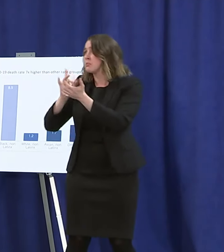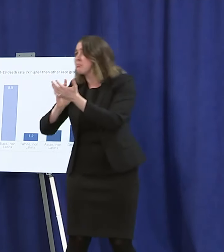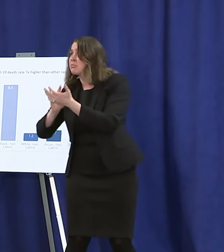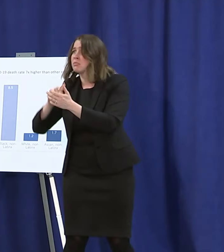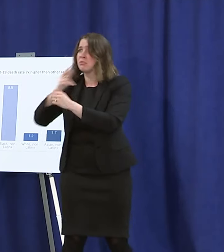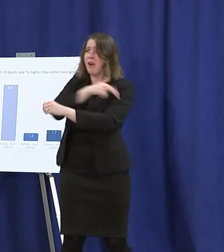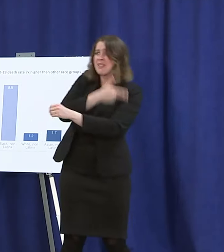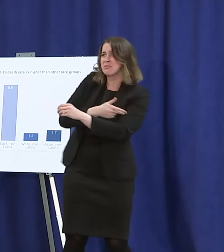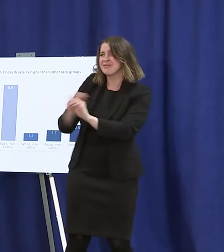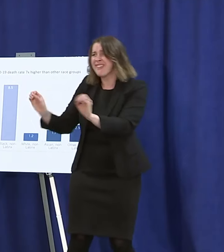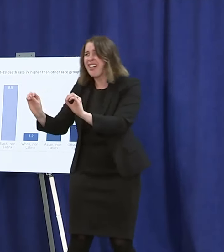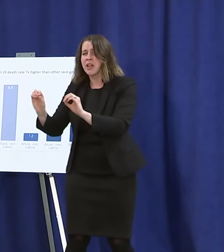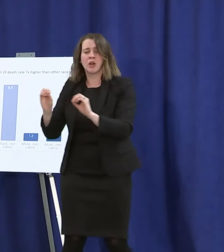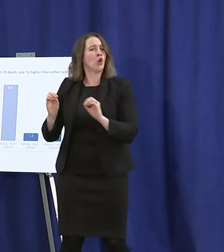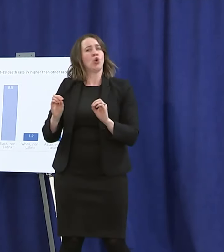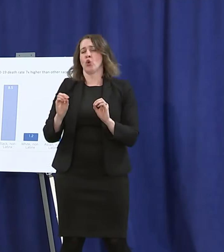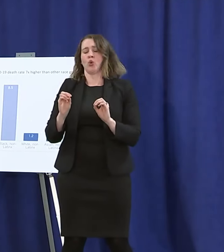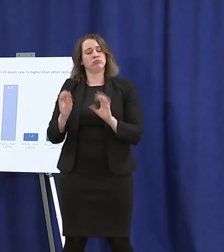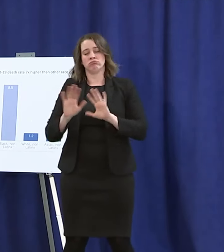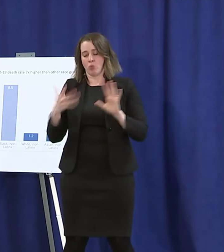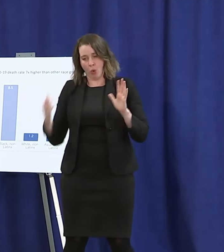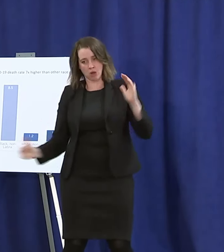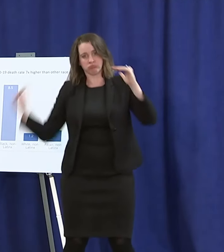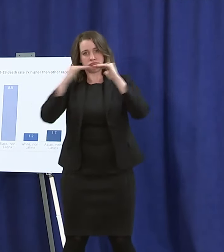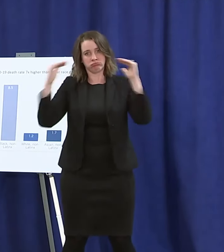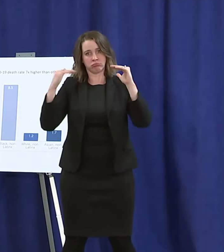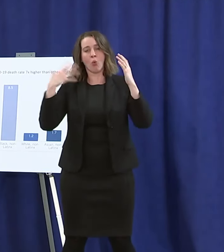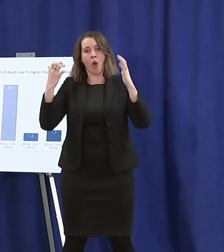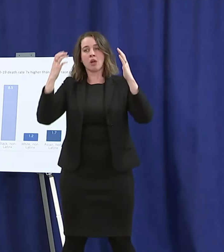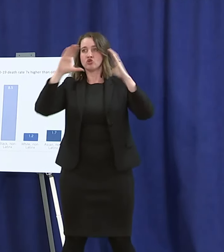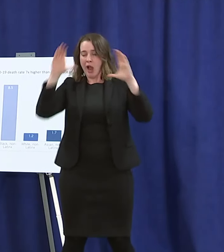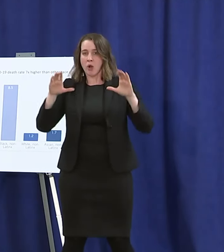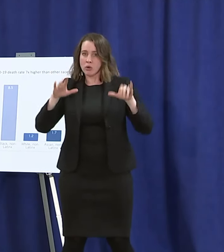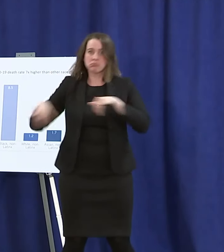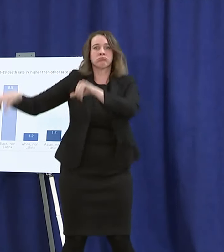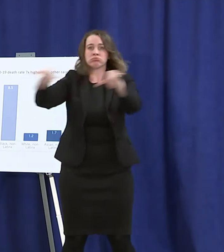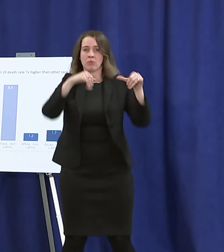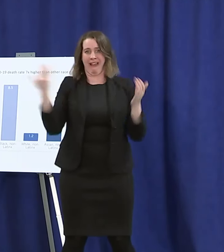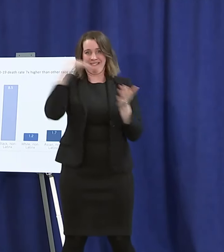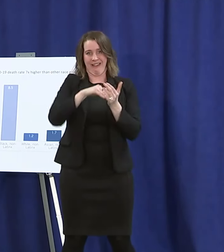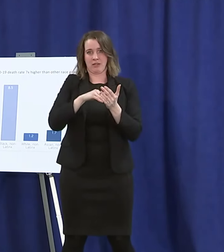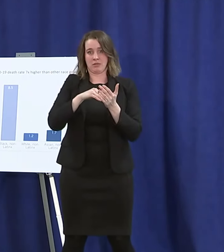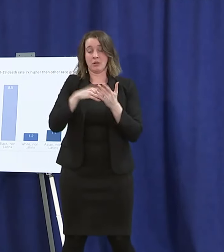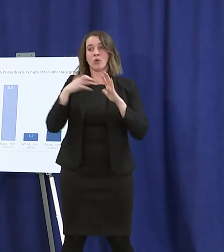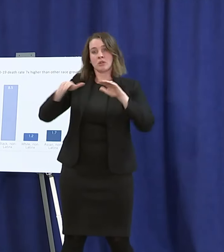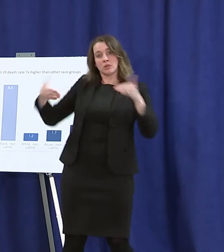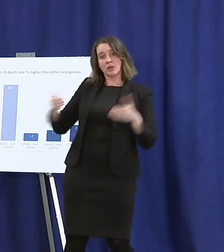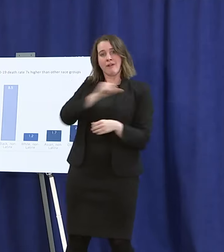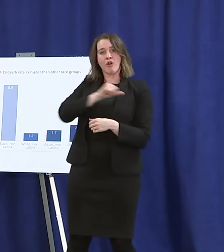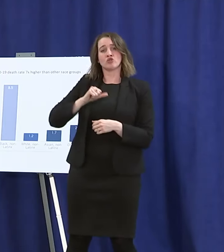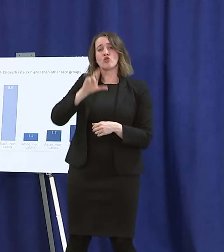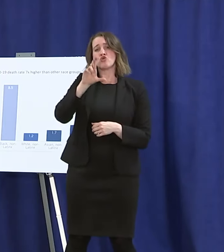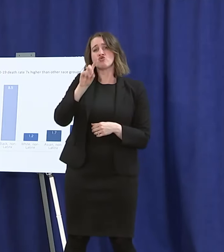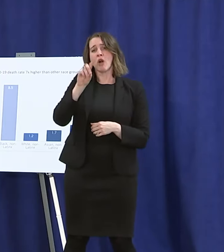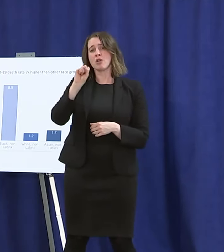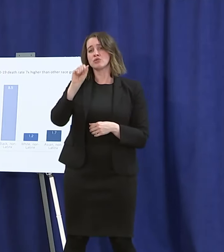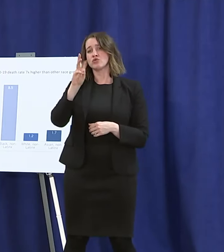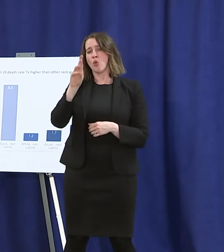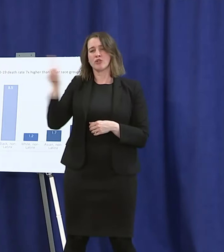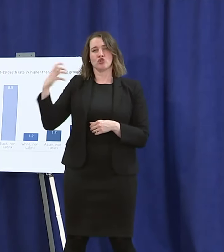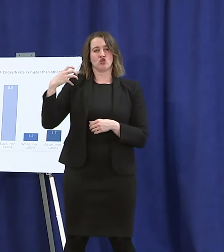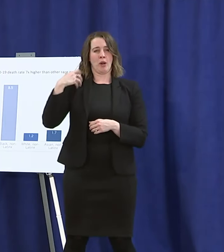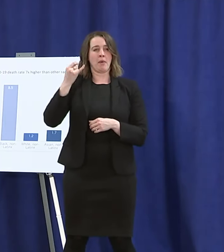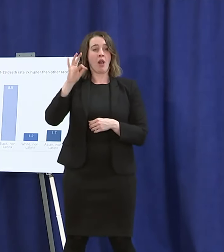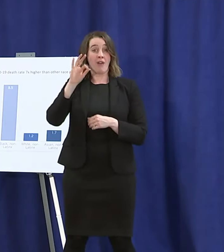will get our city back on track. And now it's my pleasure to introduce Alderman Rod Sawyer, the chairman of the